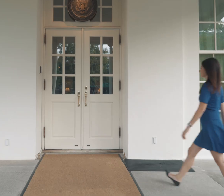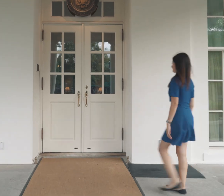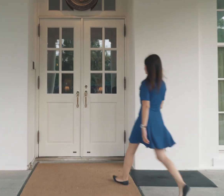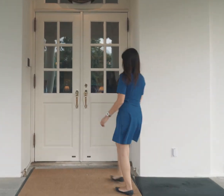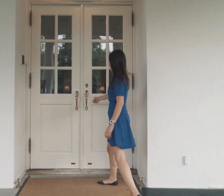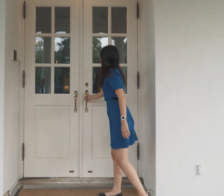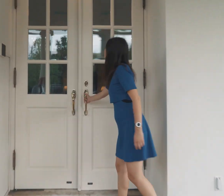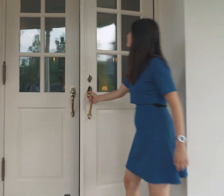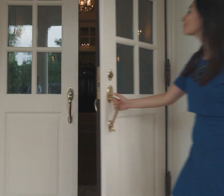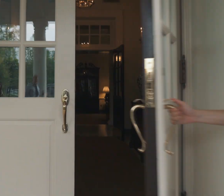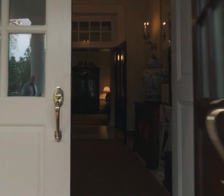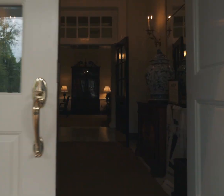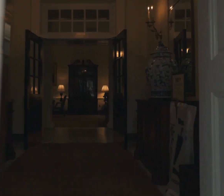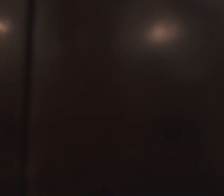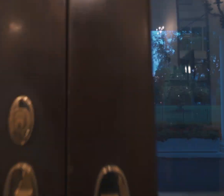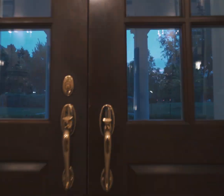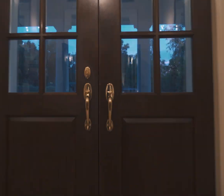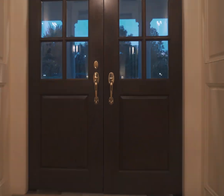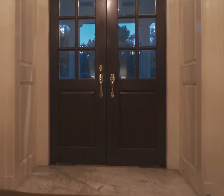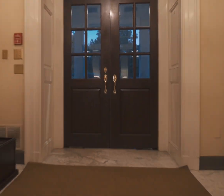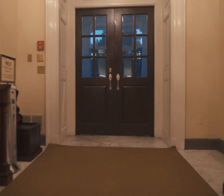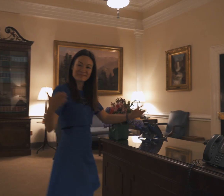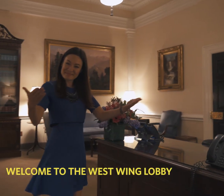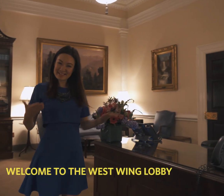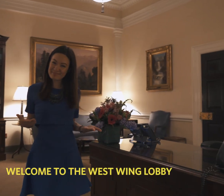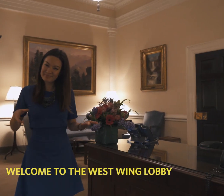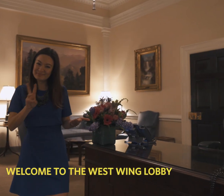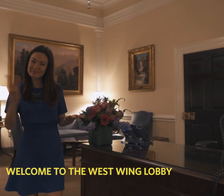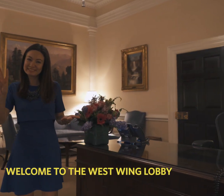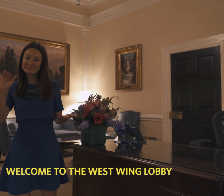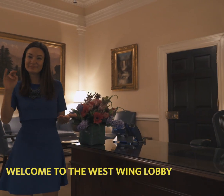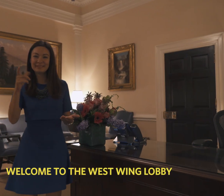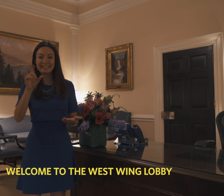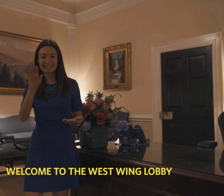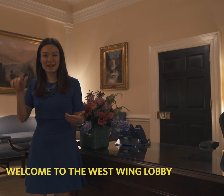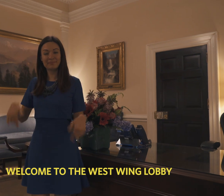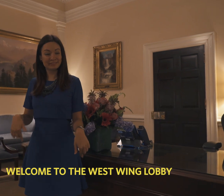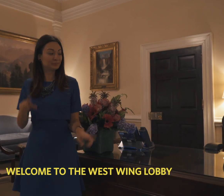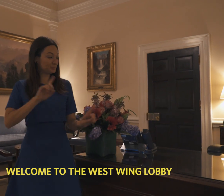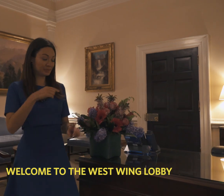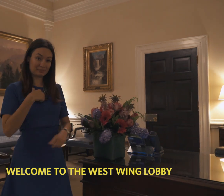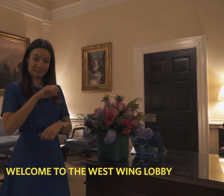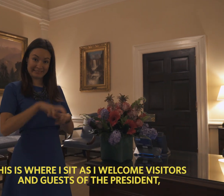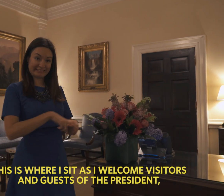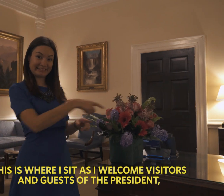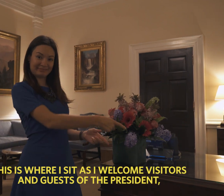she strides along an oval driveway and opens a door under the presidential seal. Welcome to the West Wing lobby. This is where I